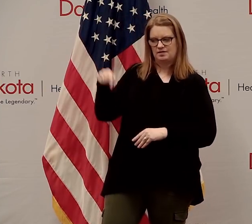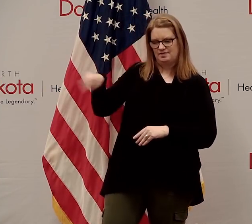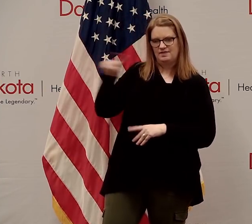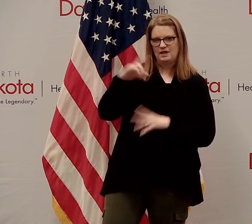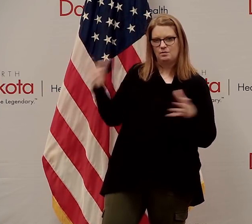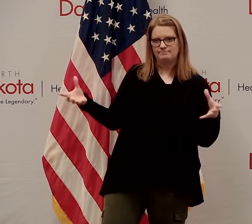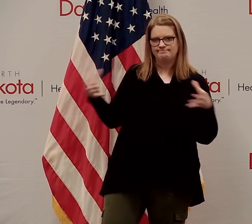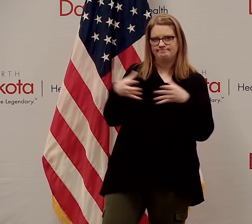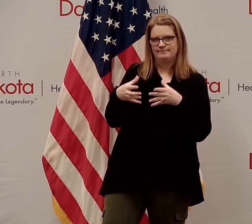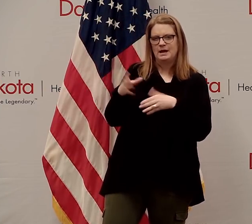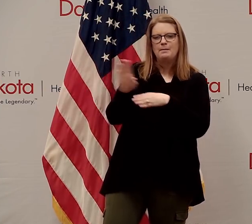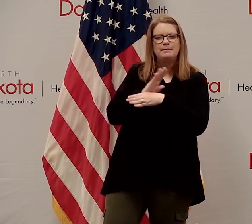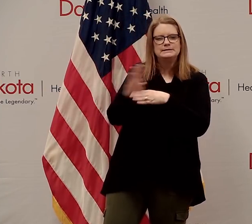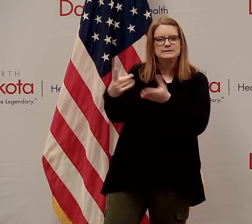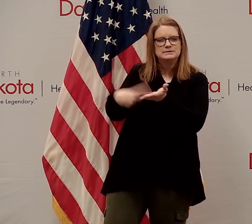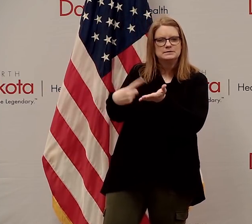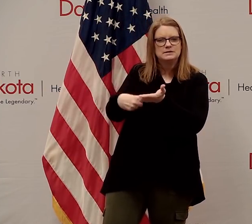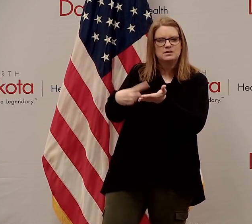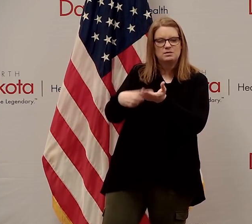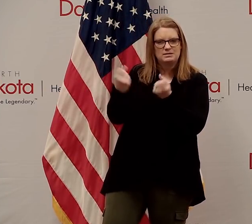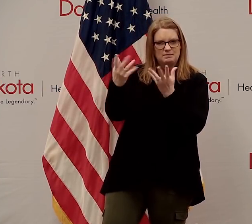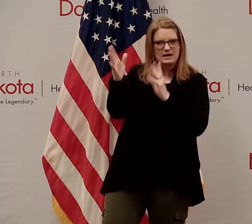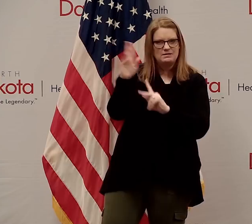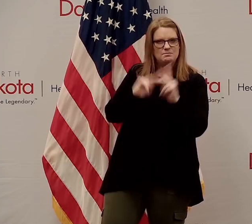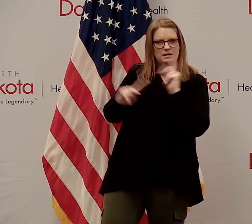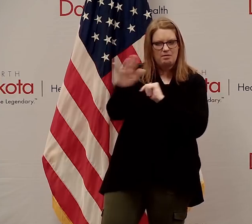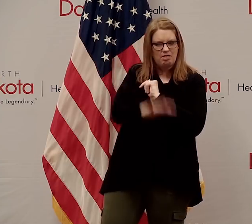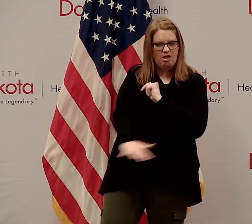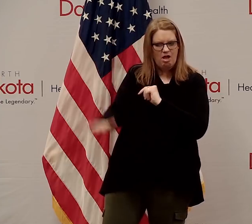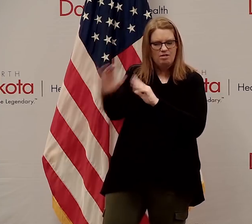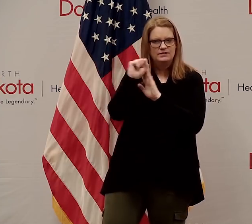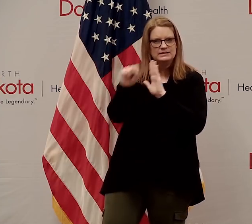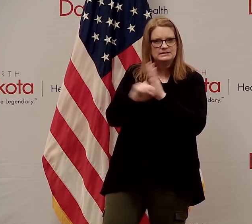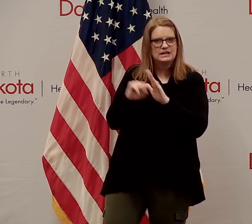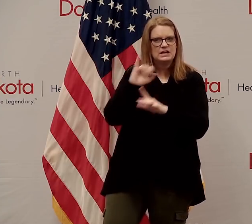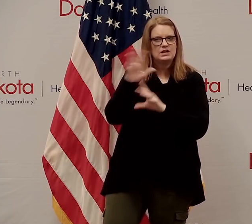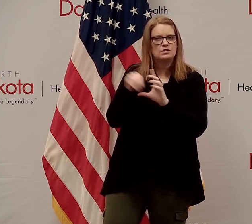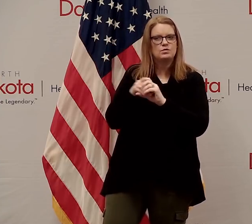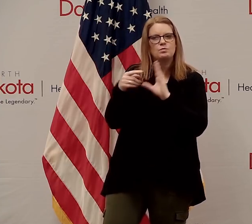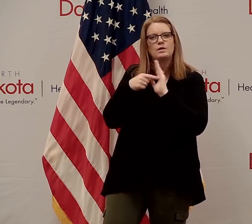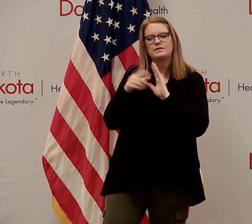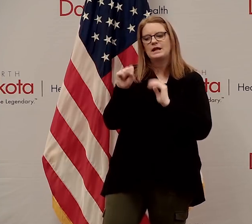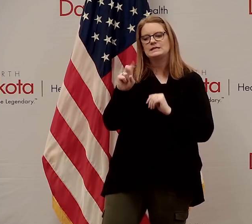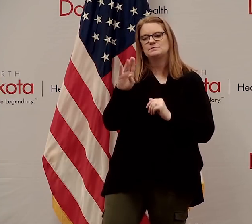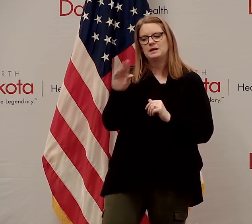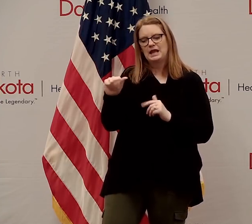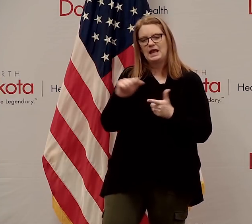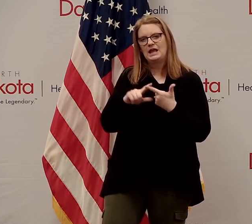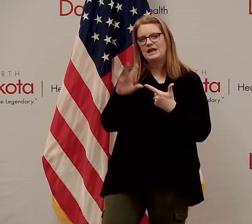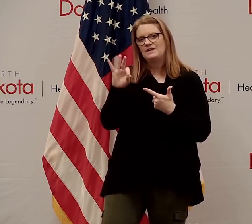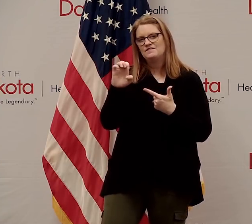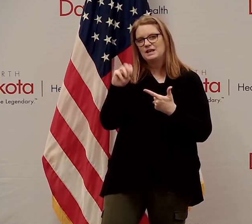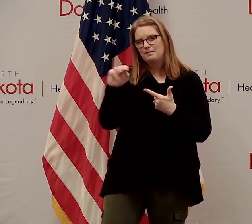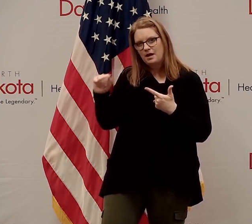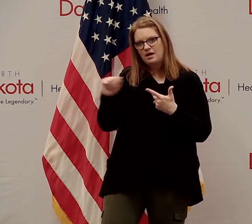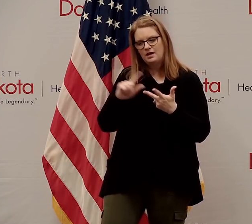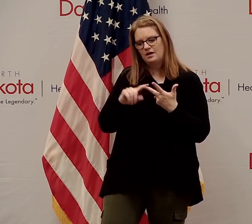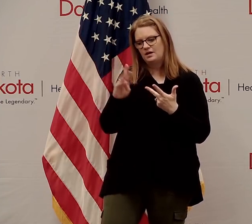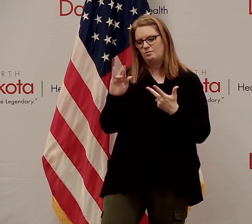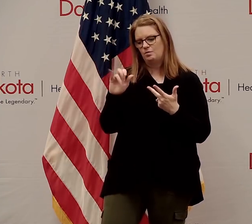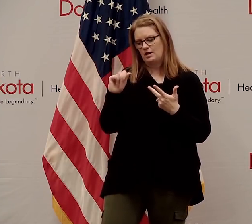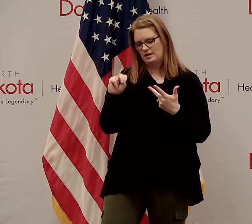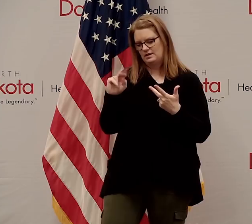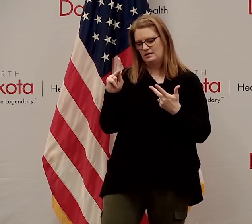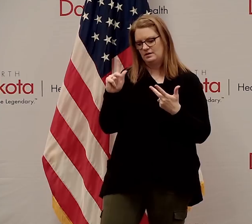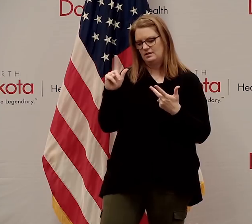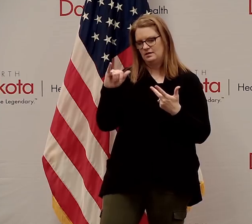with a number of folks across the state dialing in, but also included representatives from the SBA and from FEMA, and our own Brian Klipfel